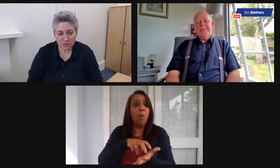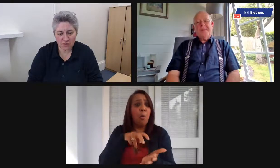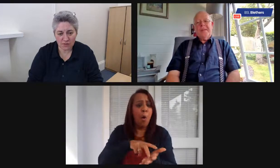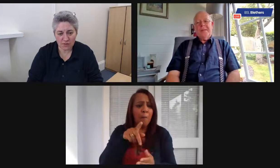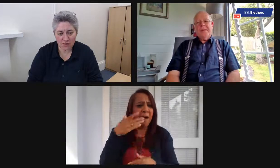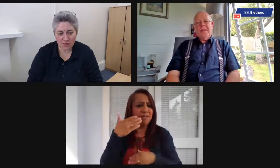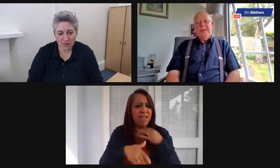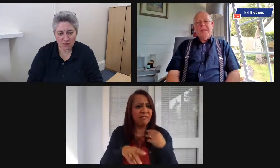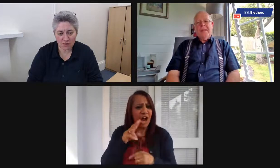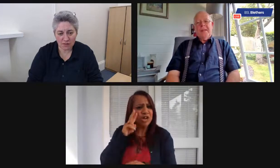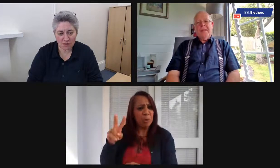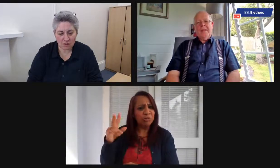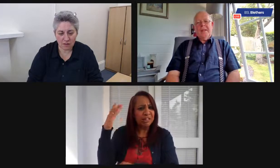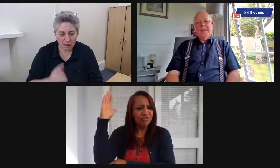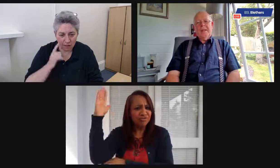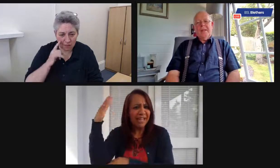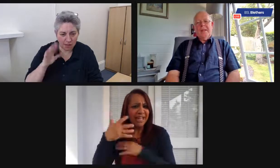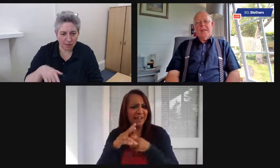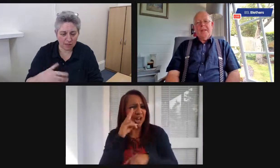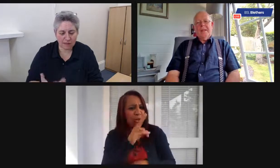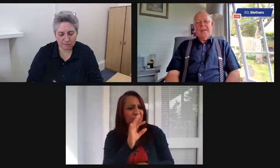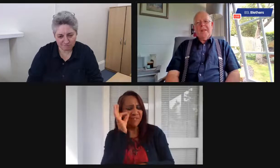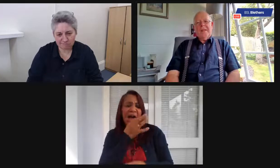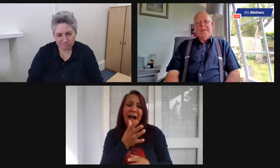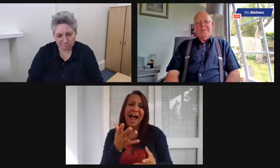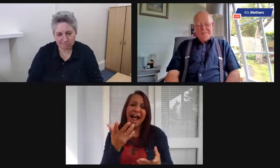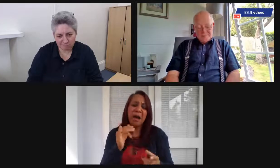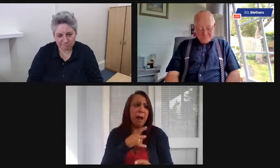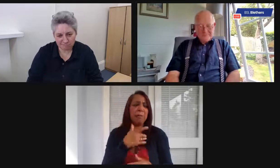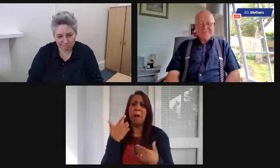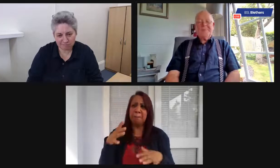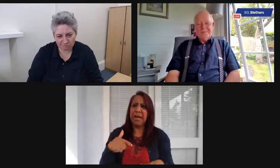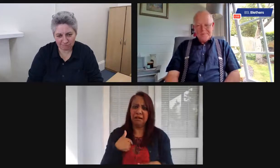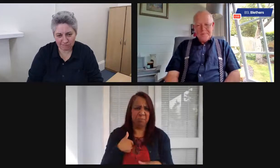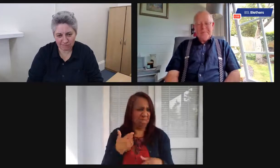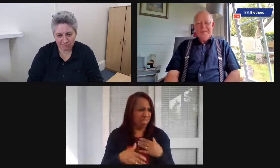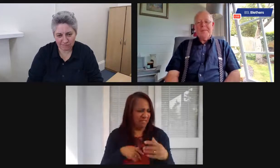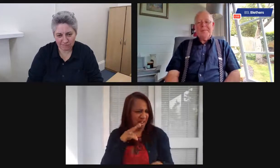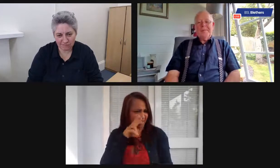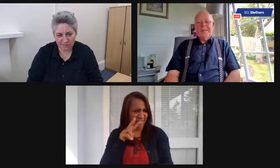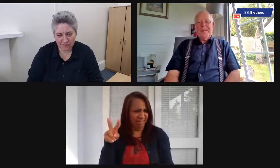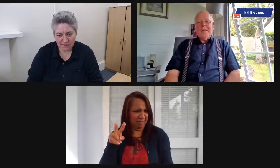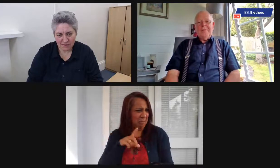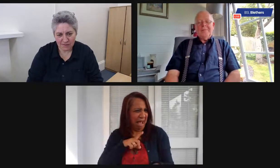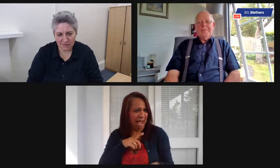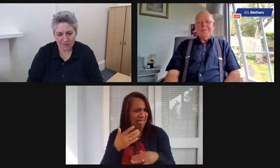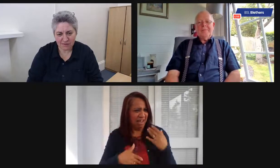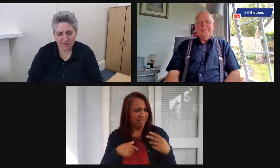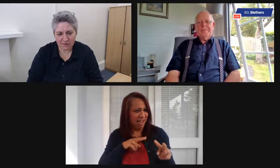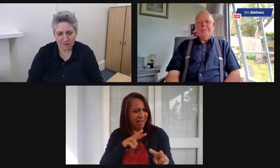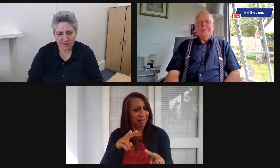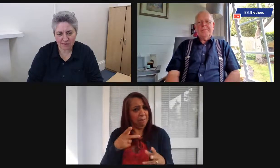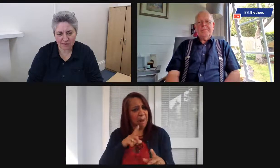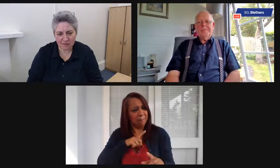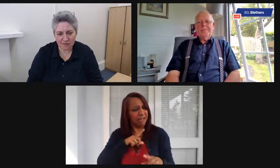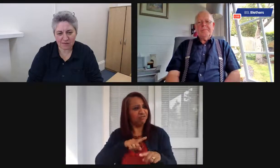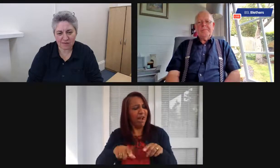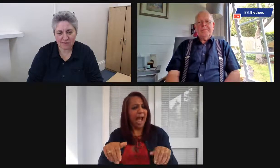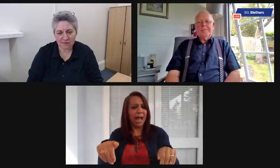look around you. You know, honestly, I swear you will recognize trees you've never seen before. Yeah.